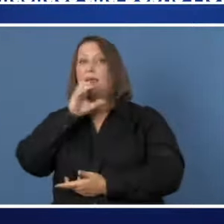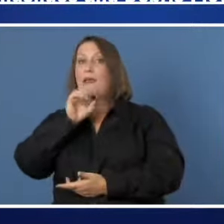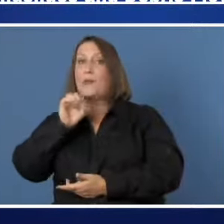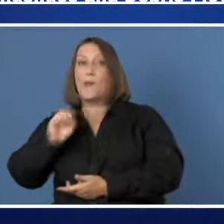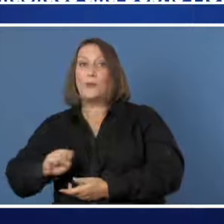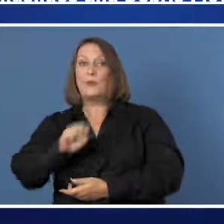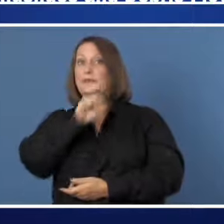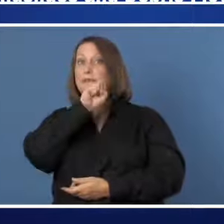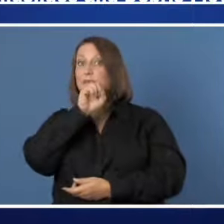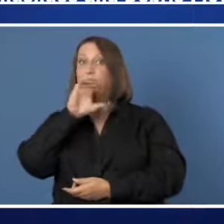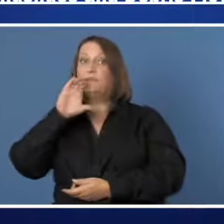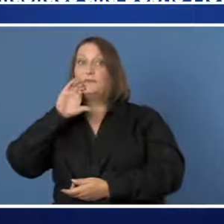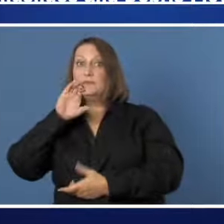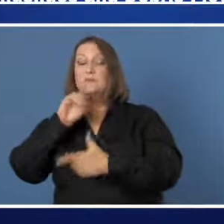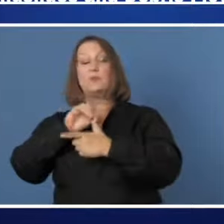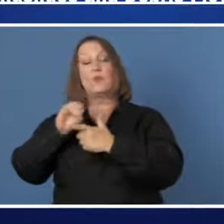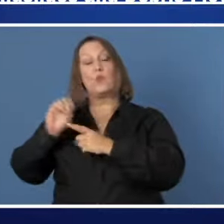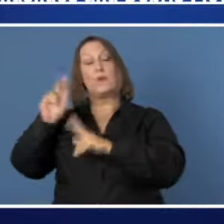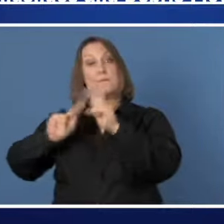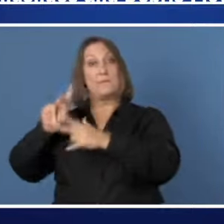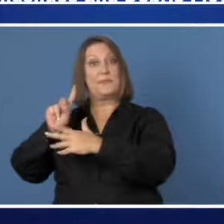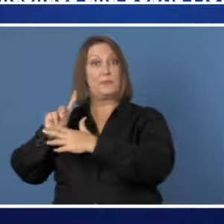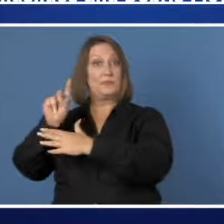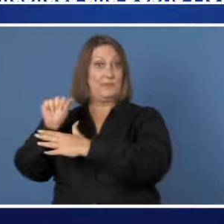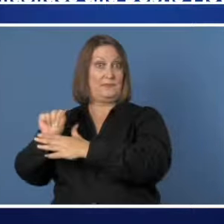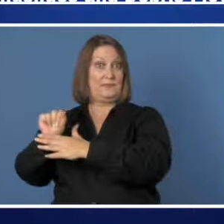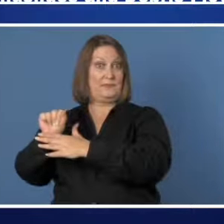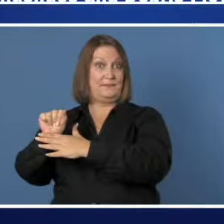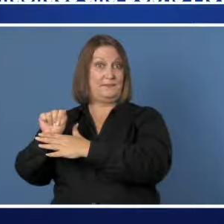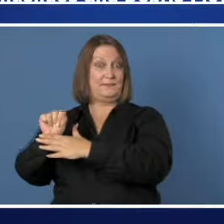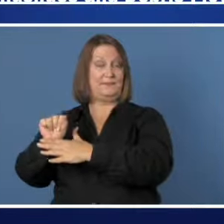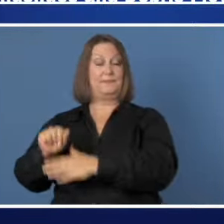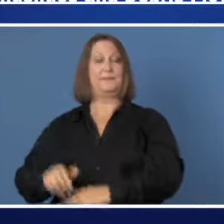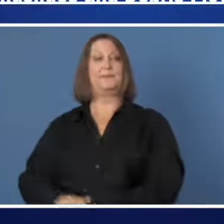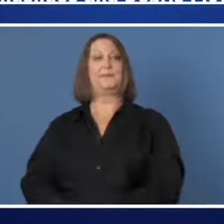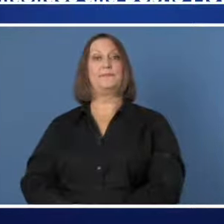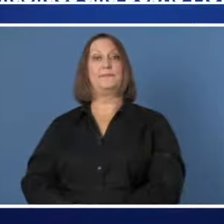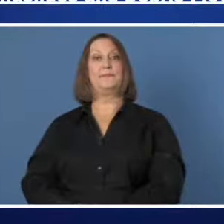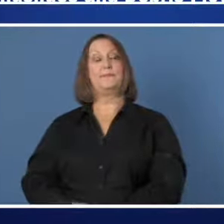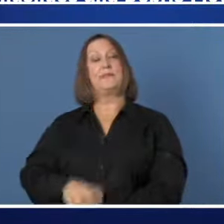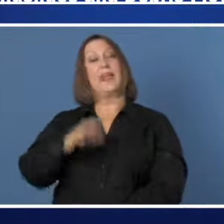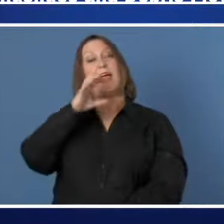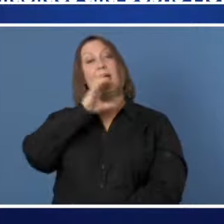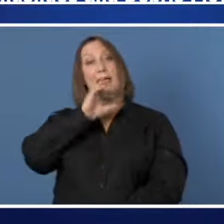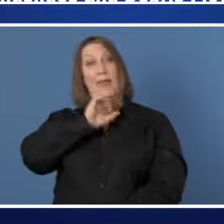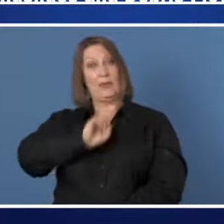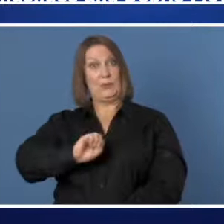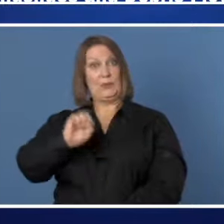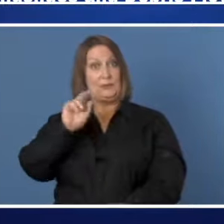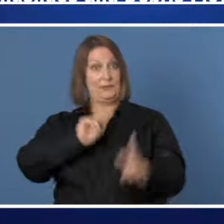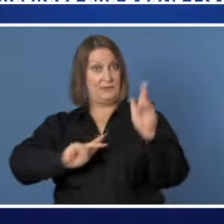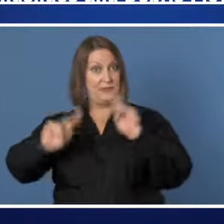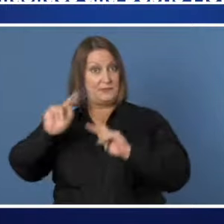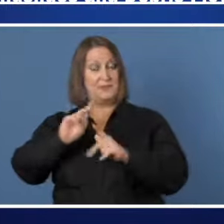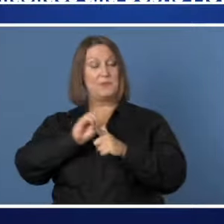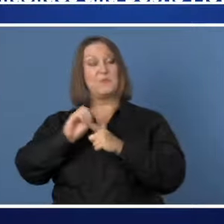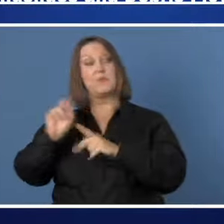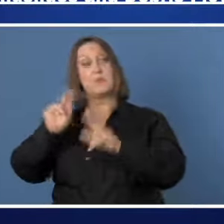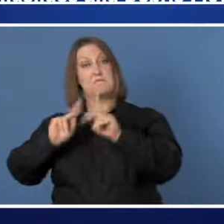Infants, elderly people, and people with disabilities. Elderly people and people